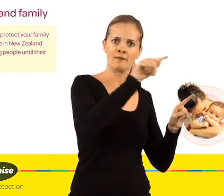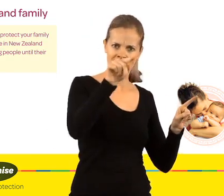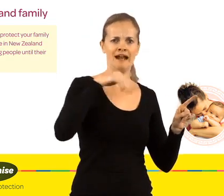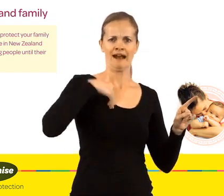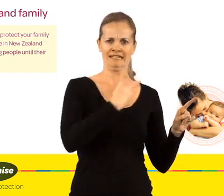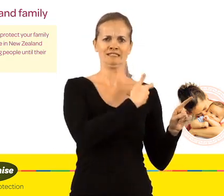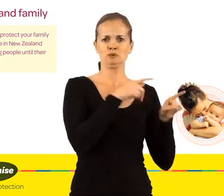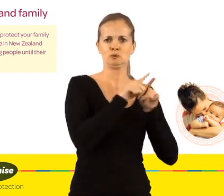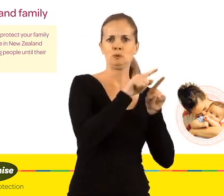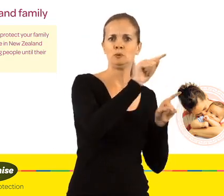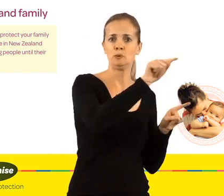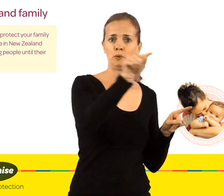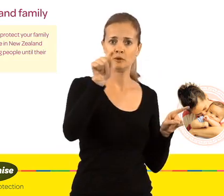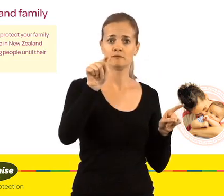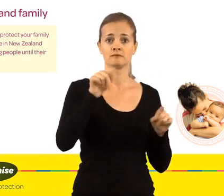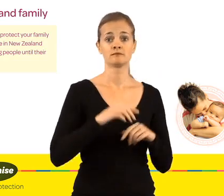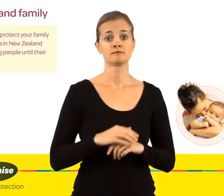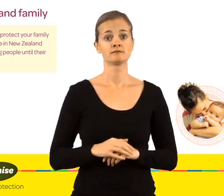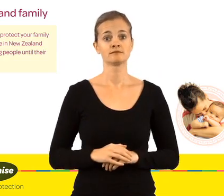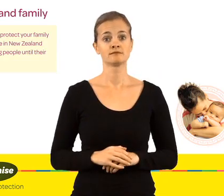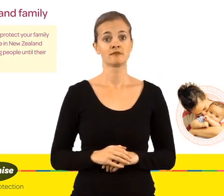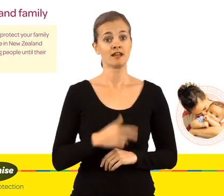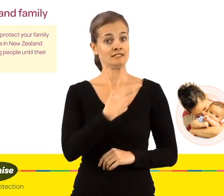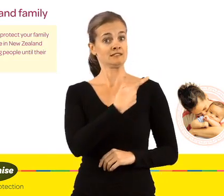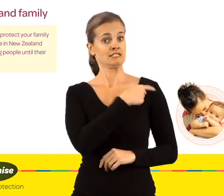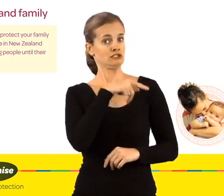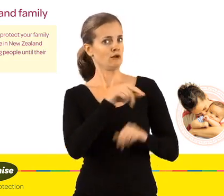Immunization protects your family from contracting serious disease.